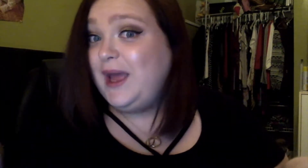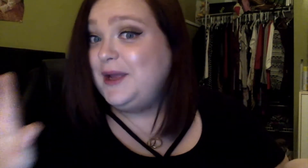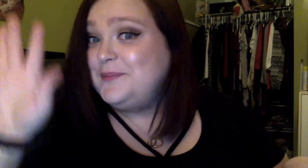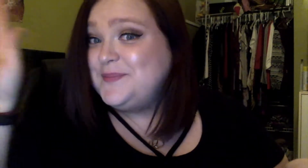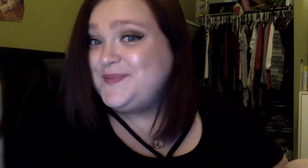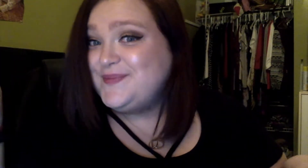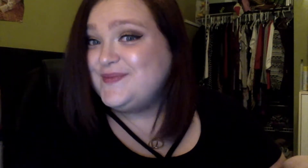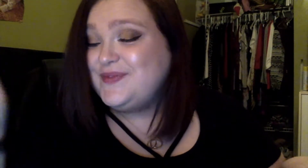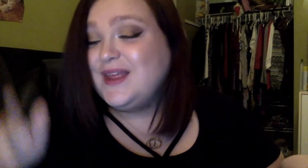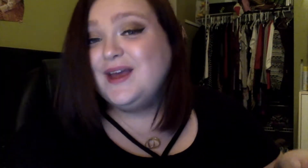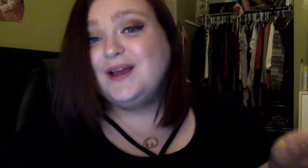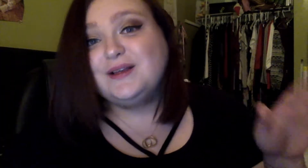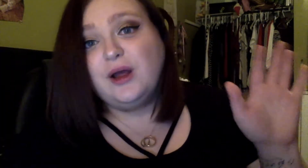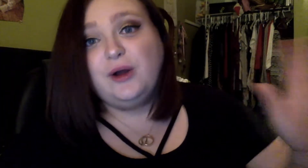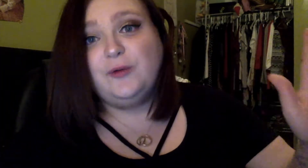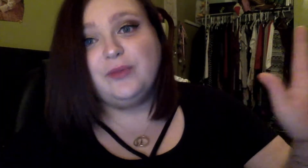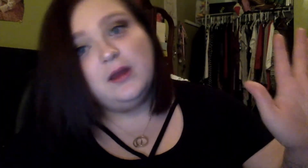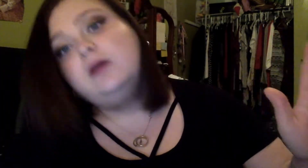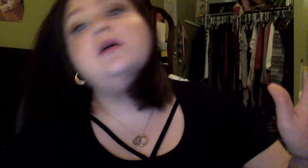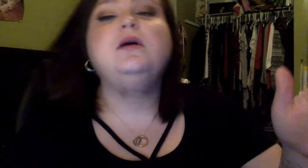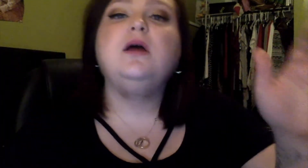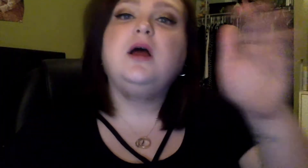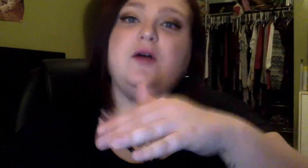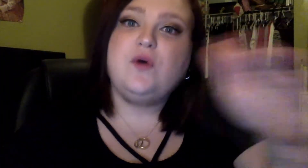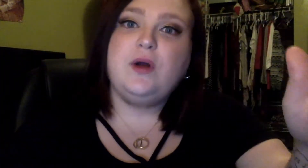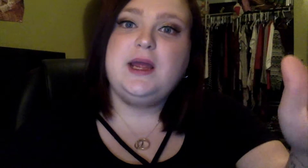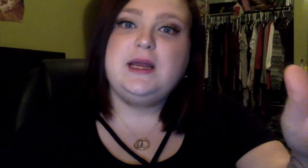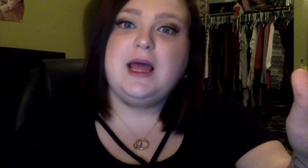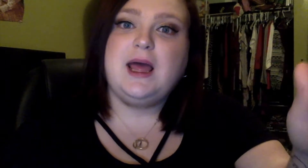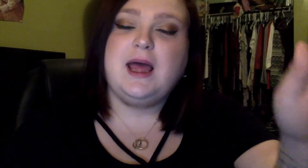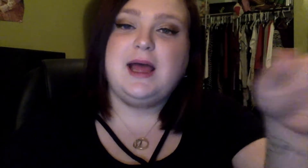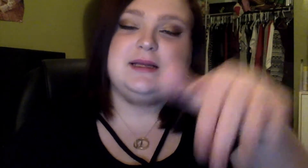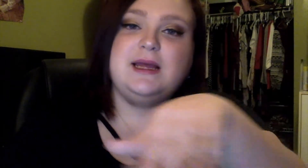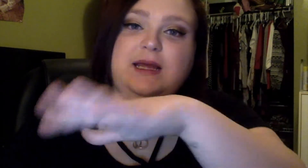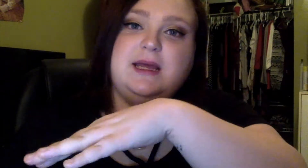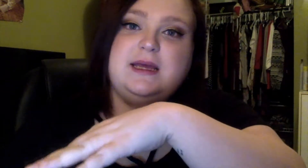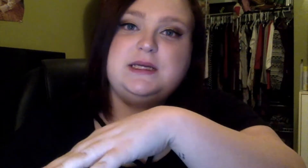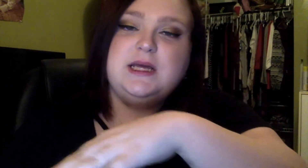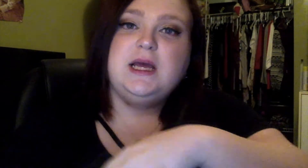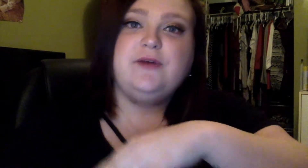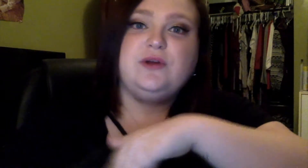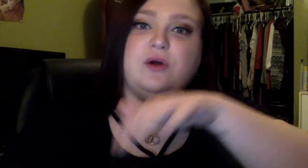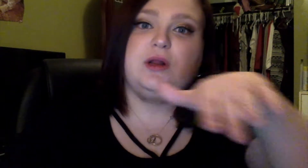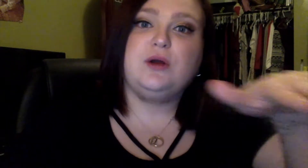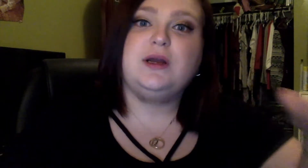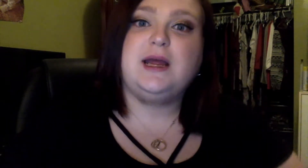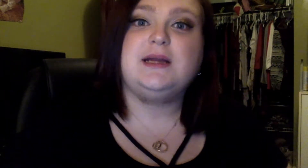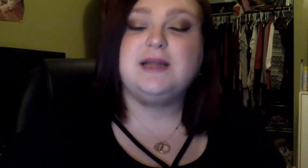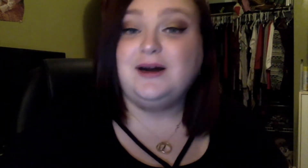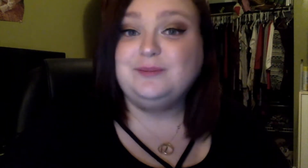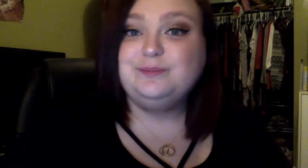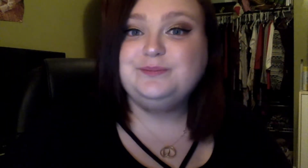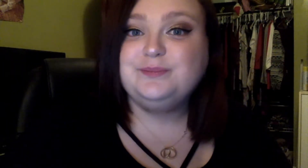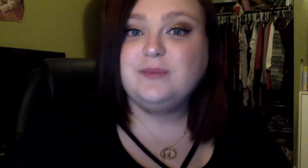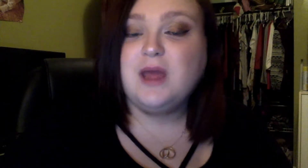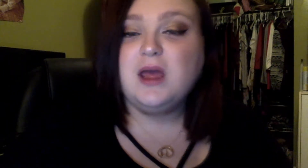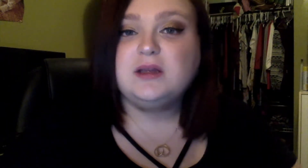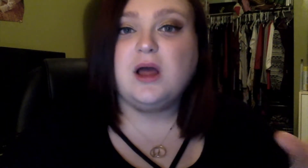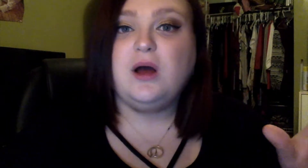way. So avoid SEE if you're going to learn ASL. So